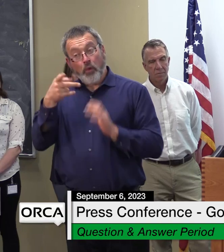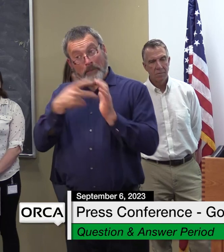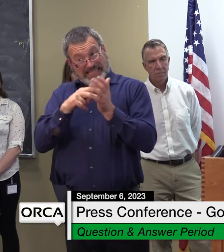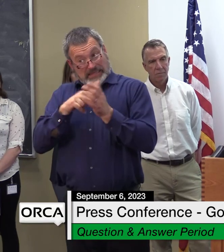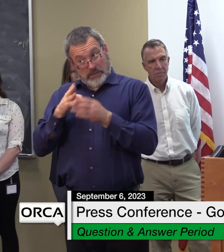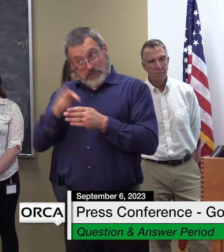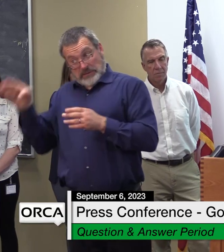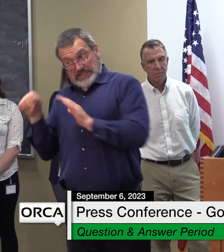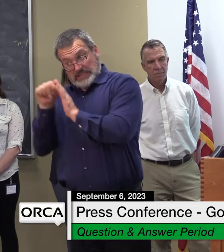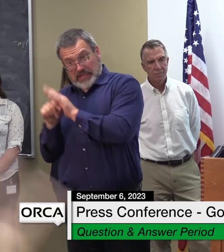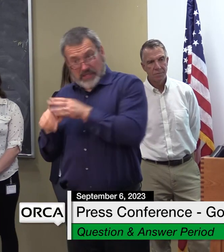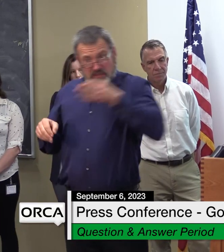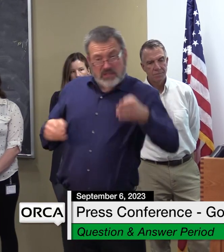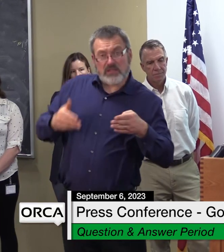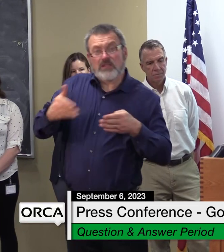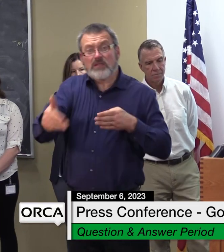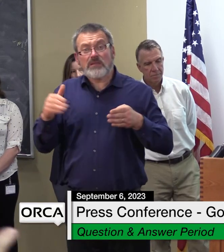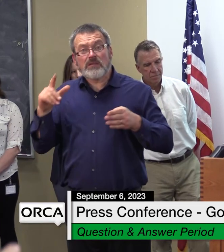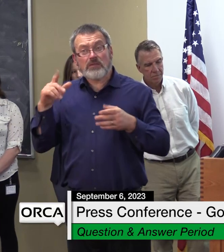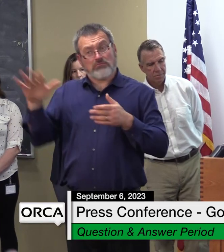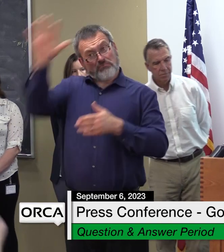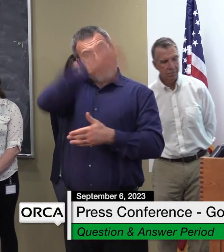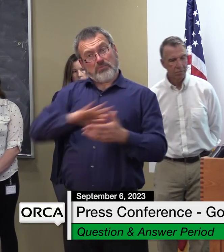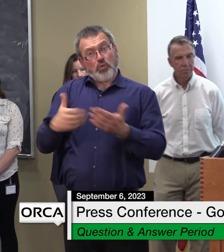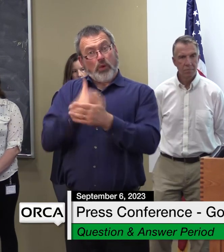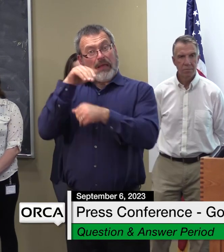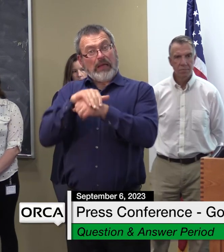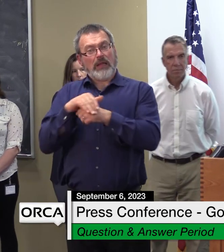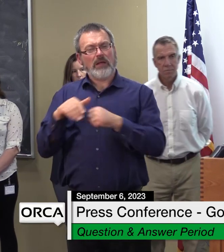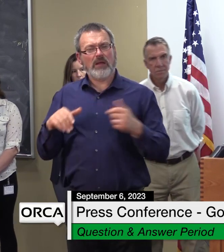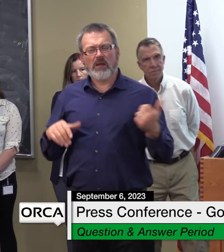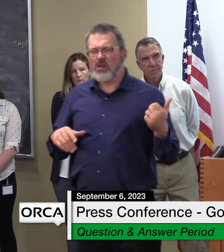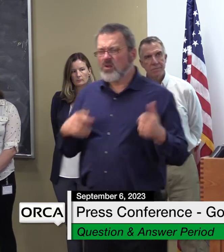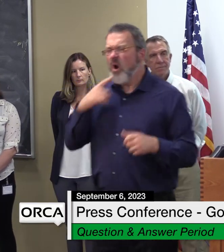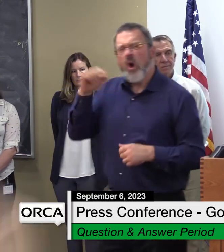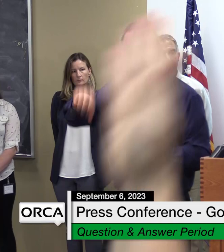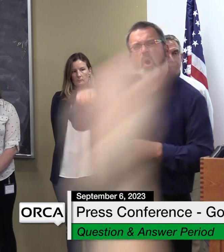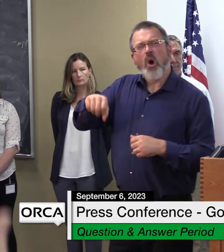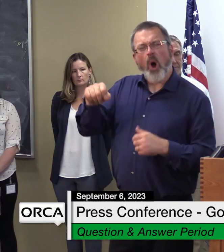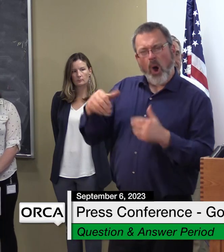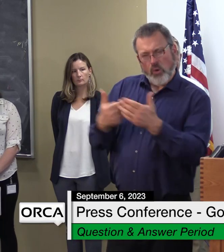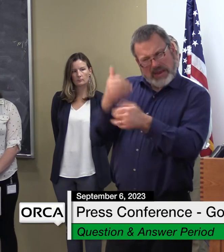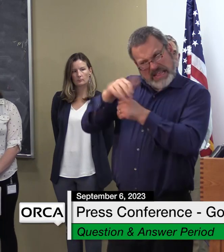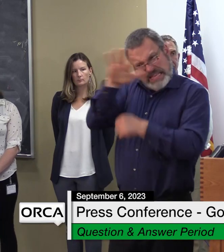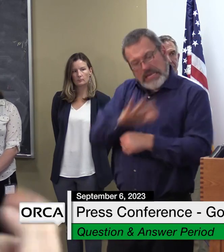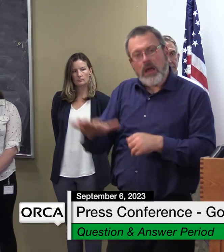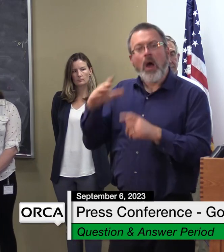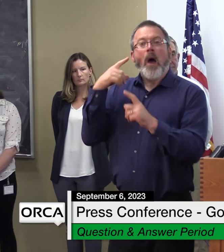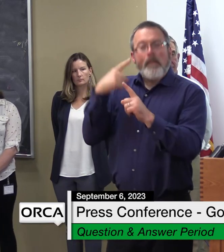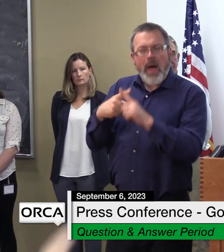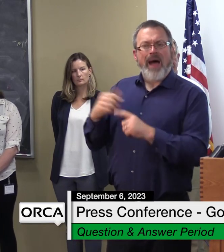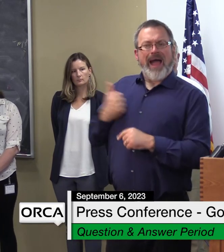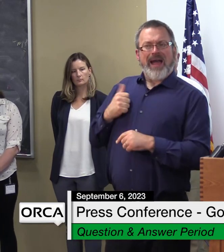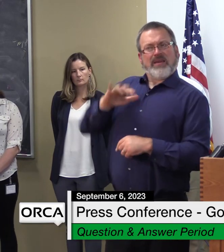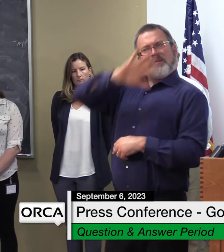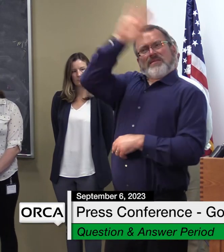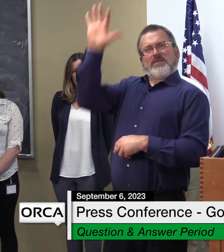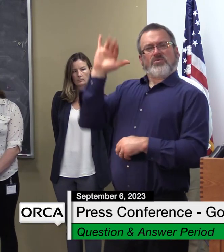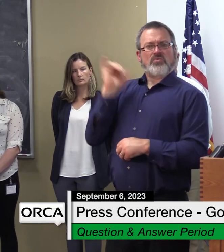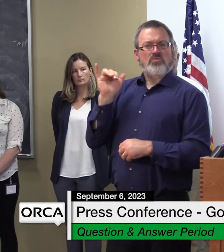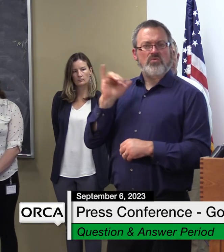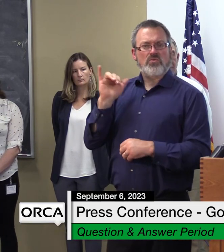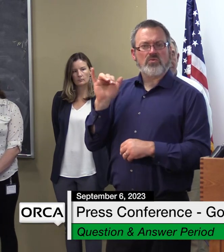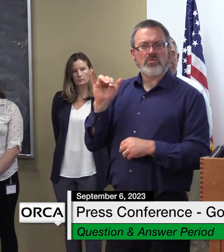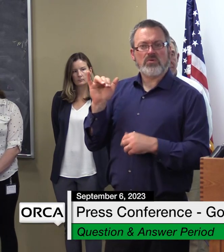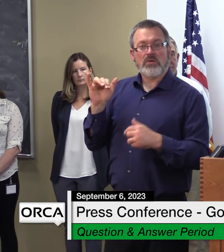England. Anyone in Canada, from time to time, feed has come down from Canada. But we have some